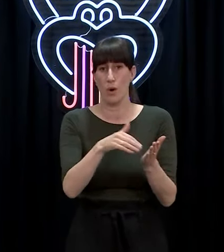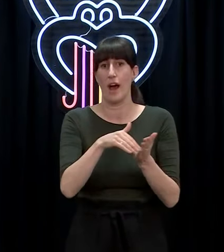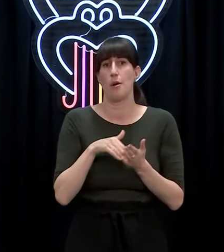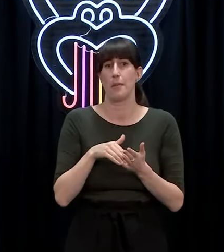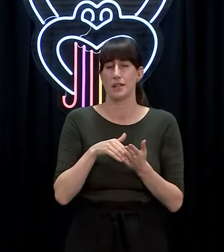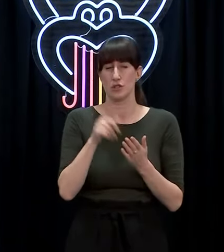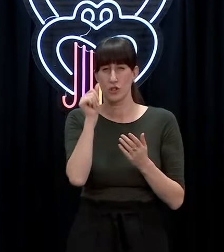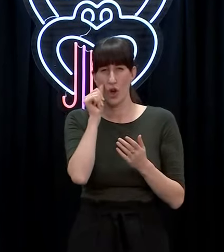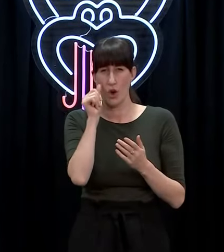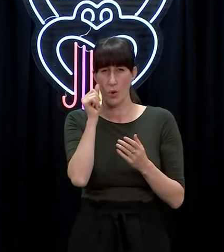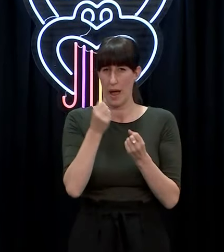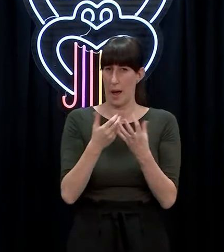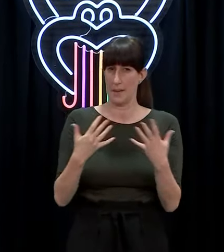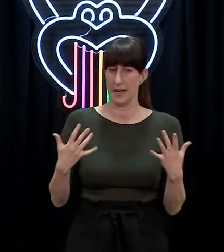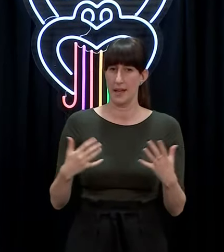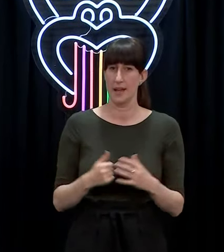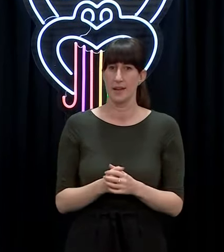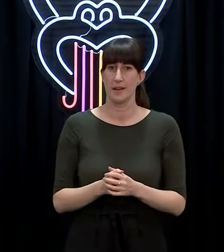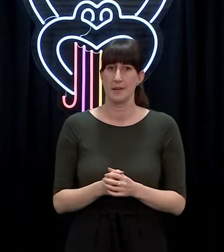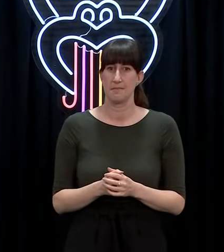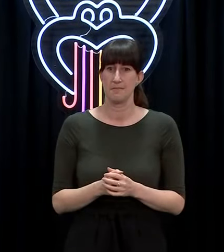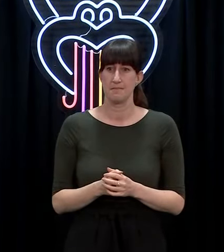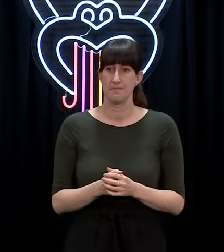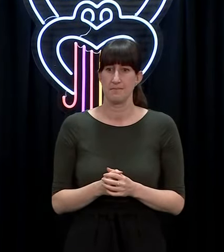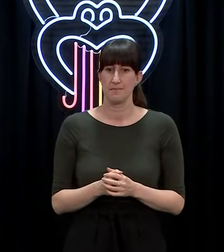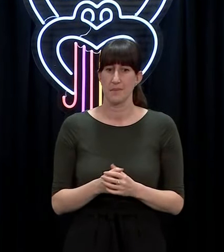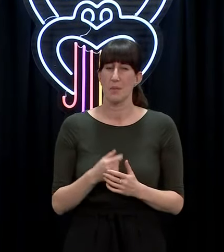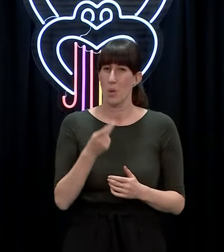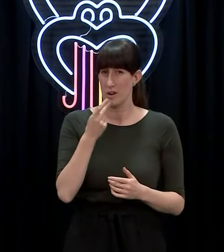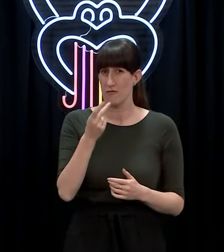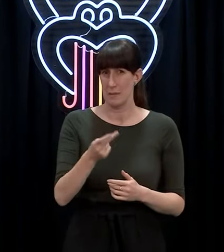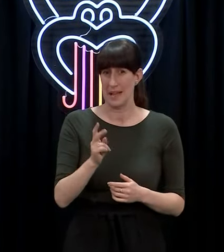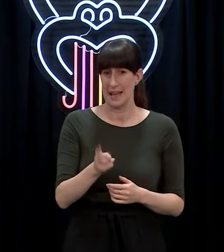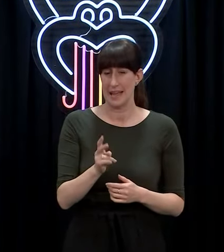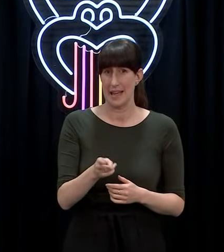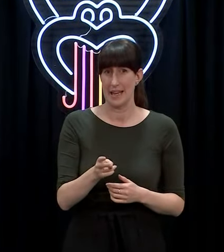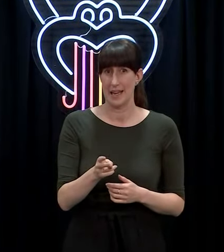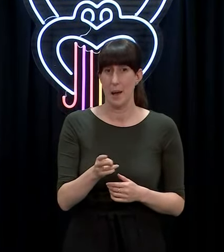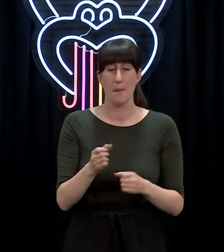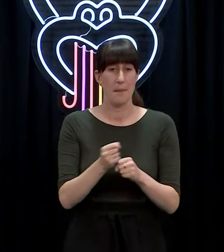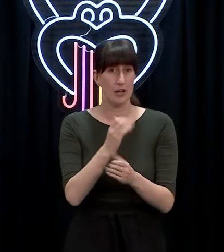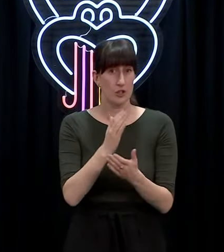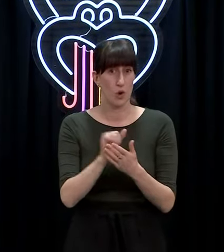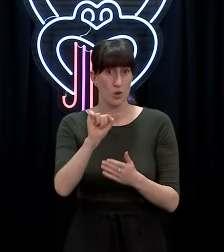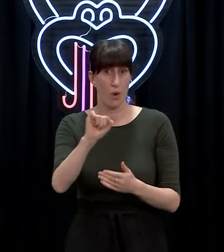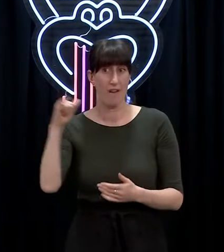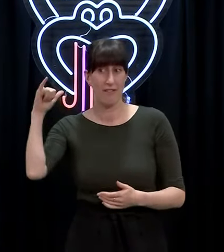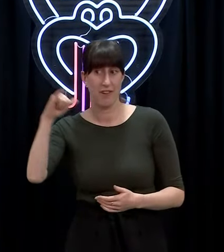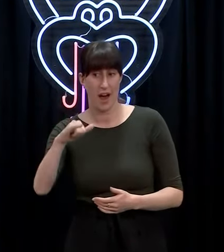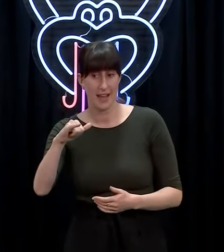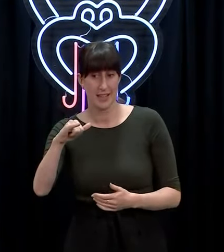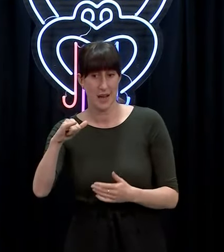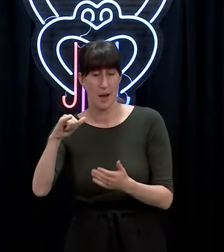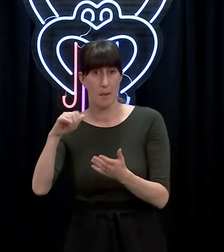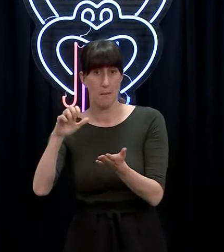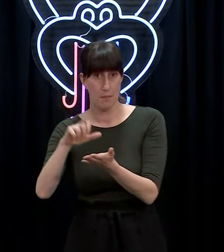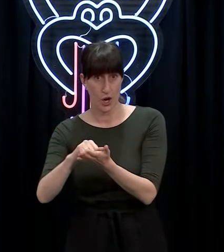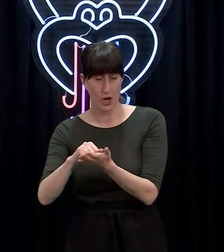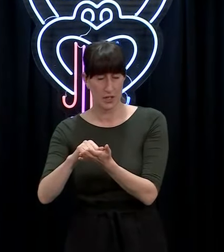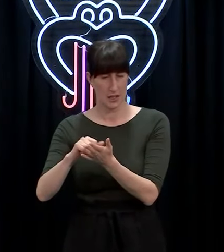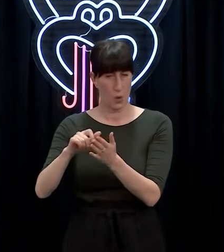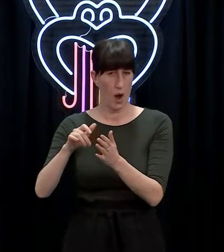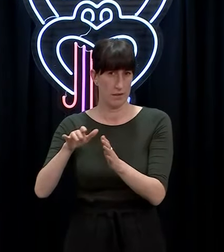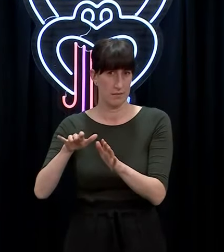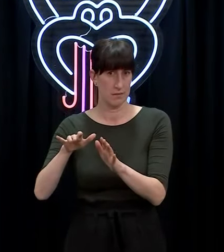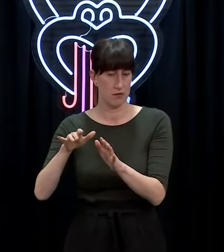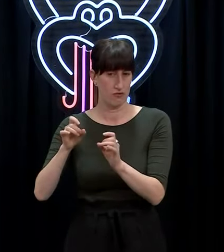But I do just want to reiterate again here the importance of people making sure that they've got their flight details and things sorted, so that they're not